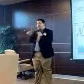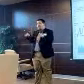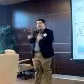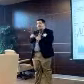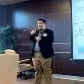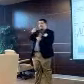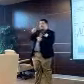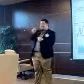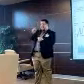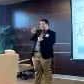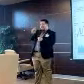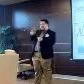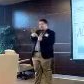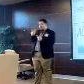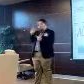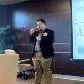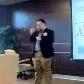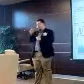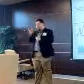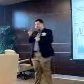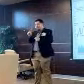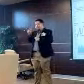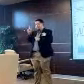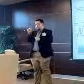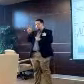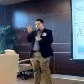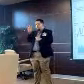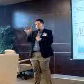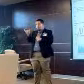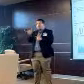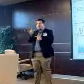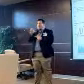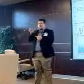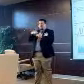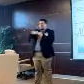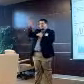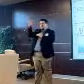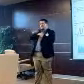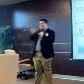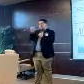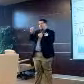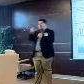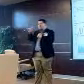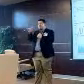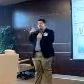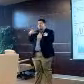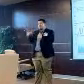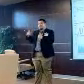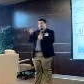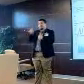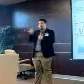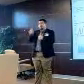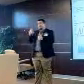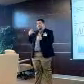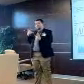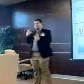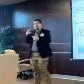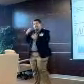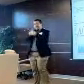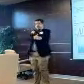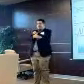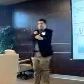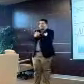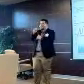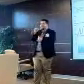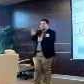Hancock, Hawkins, Carter, Unicoi, all around 20% or higher. And so, and typically those are also the counties that